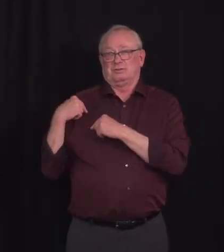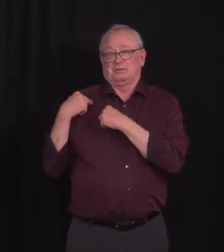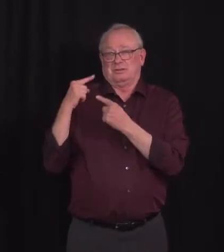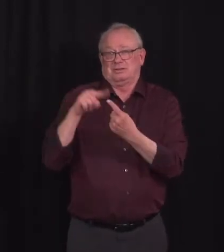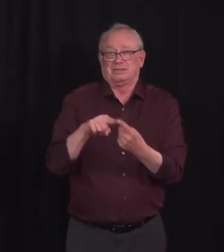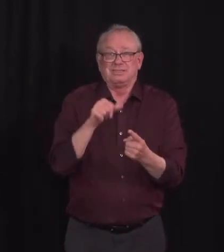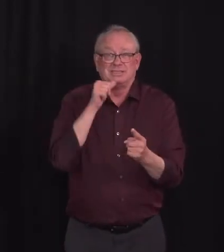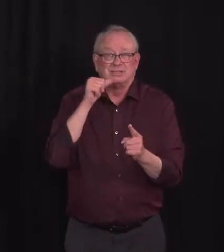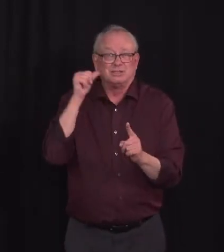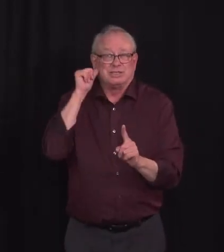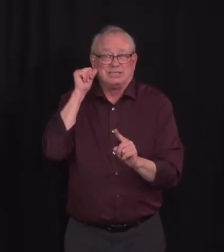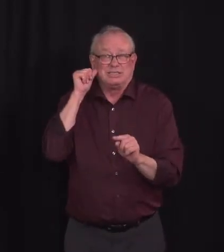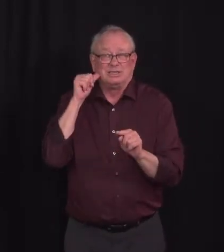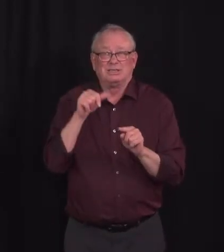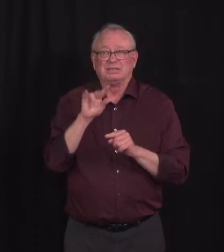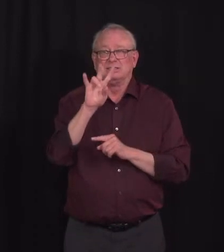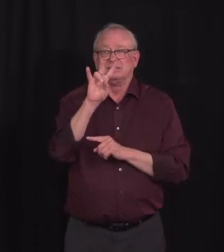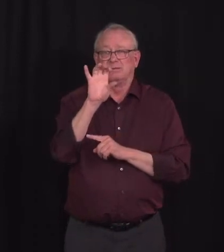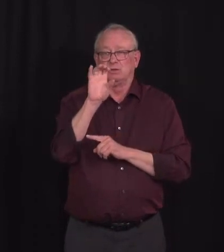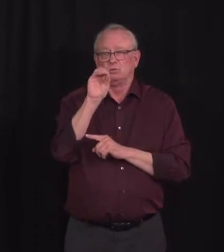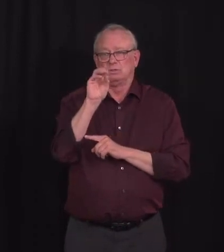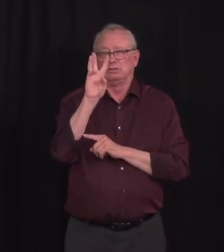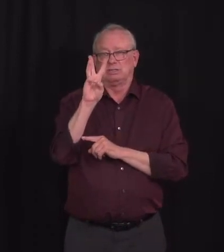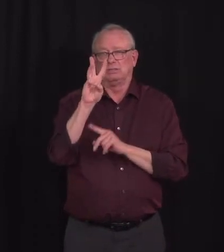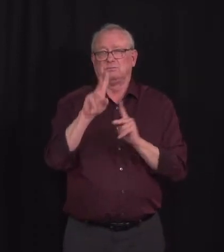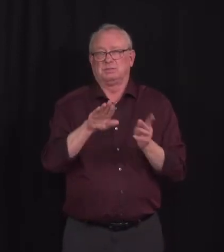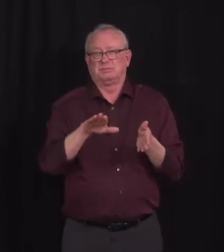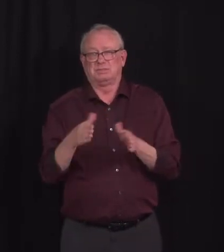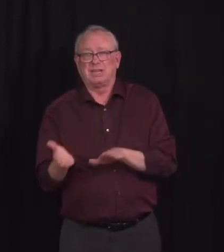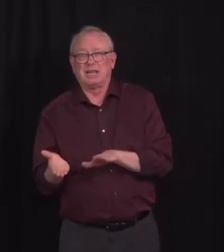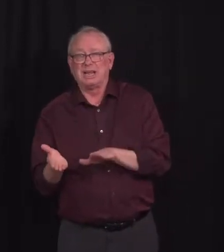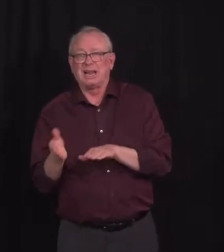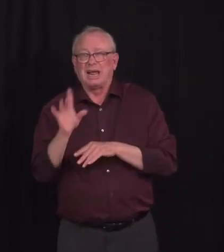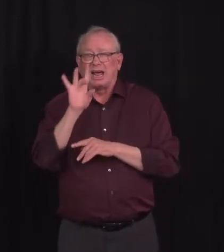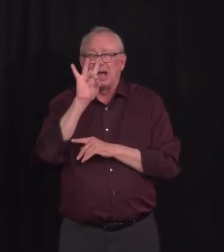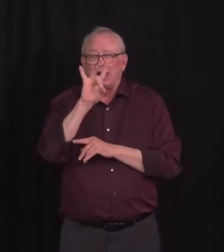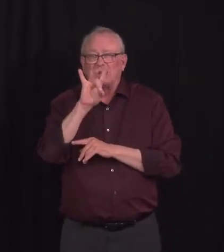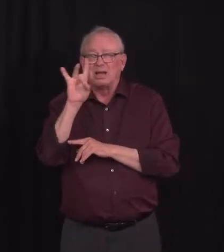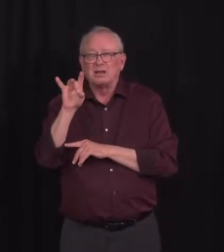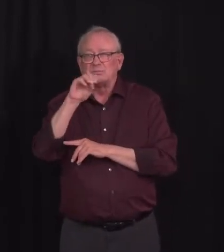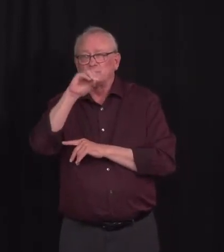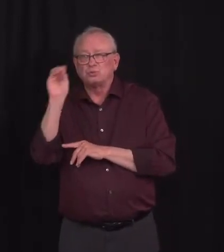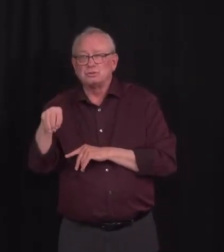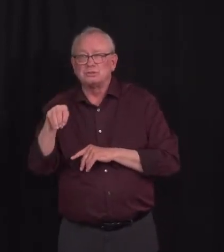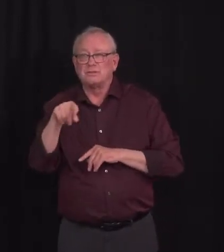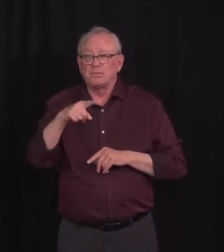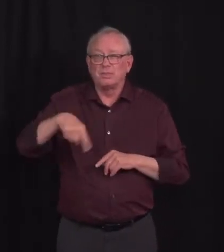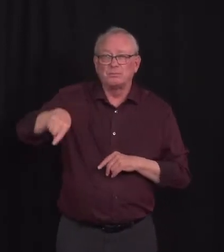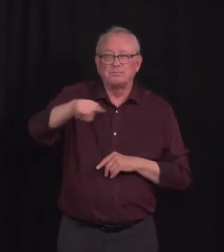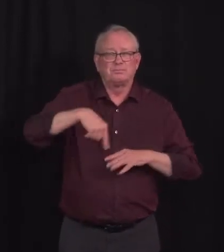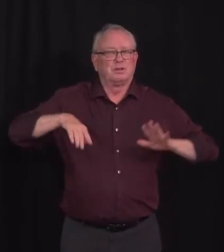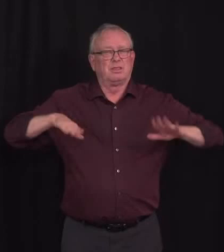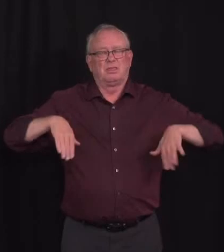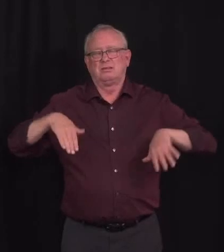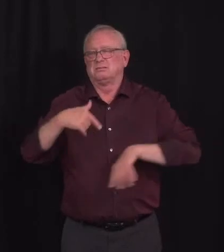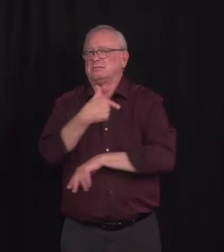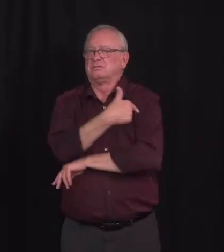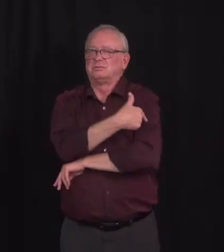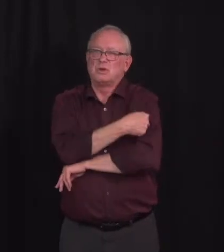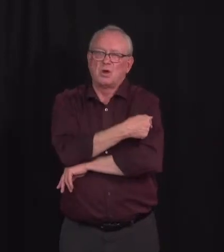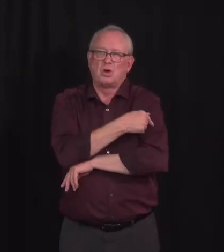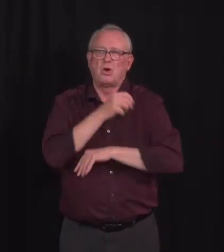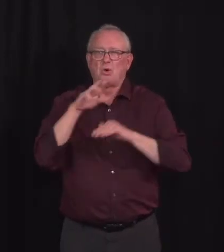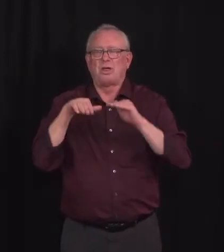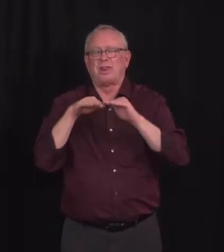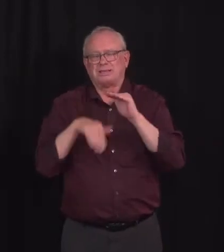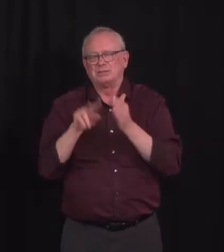88% of these deaths were in individuals who were unvaccinated or who were diagnosed with infection before the vaccine had